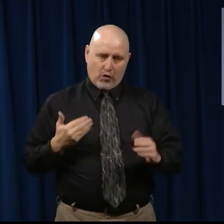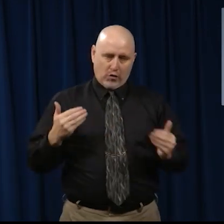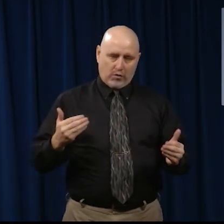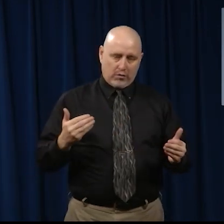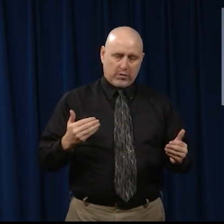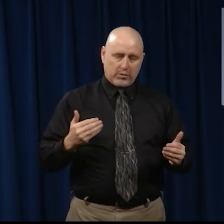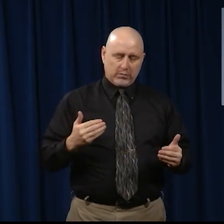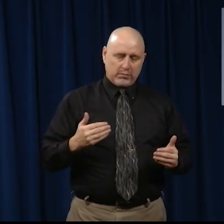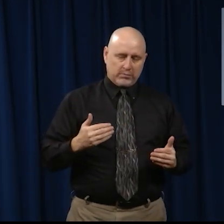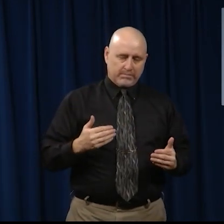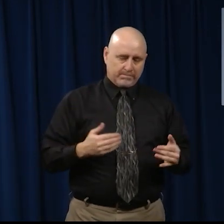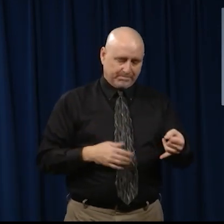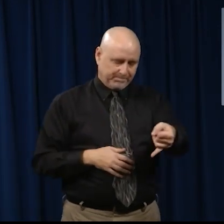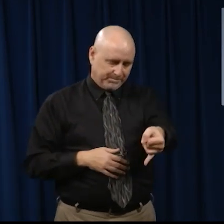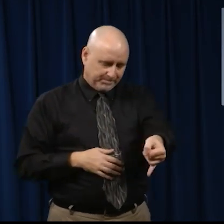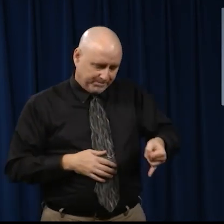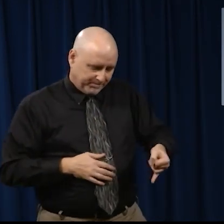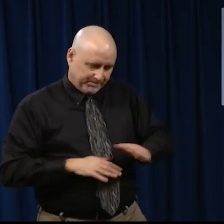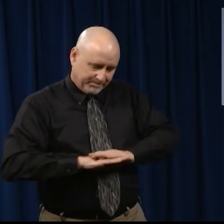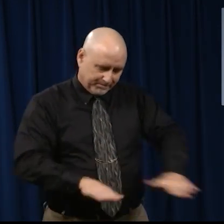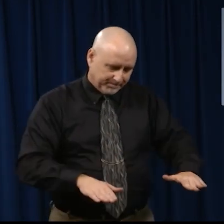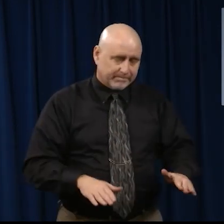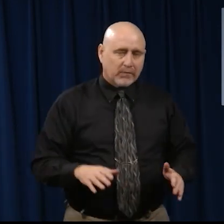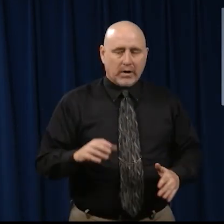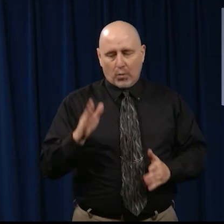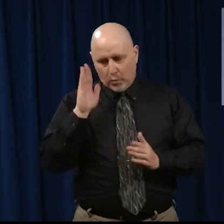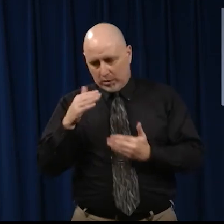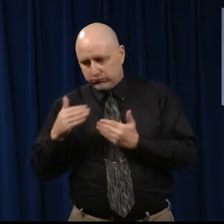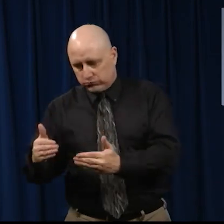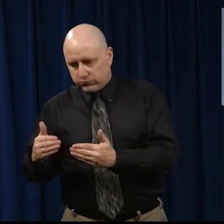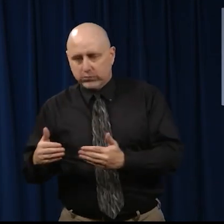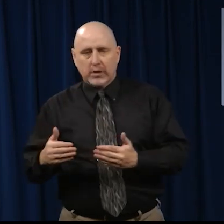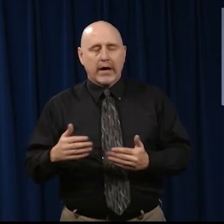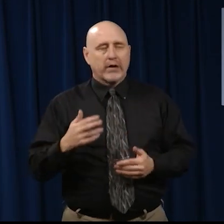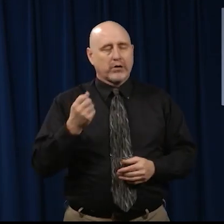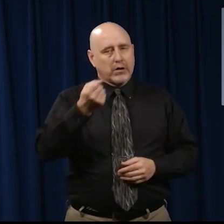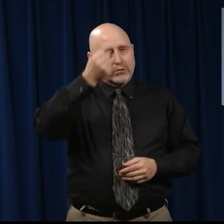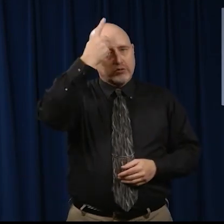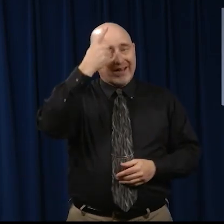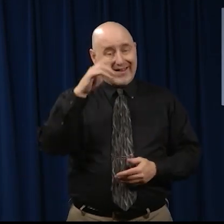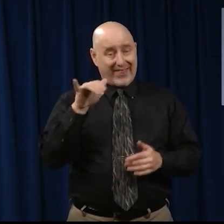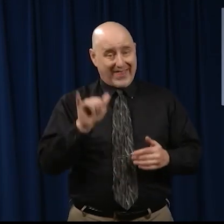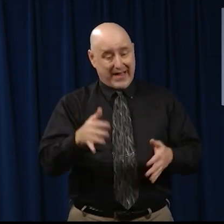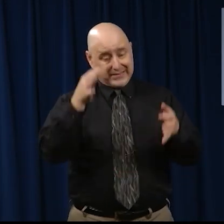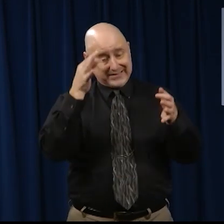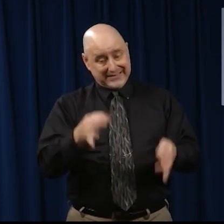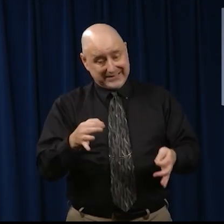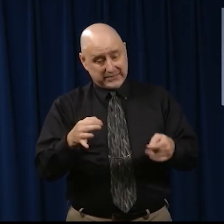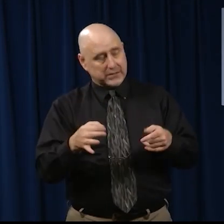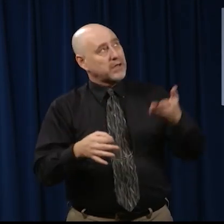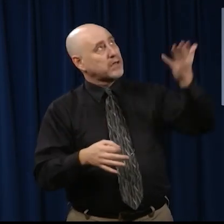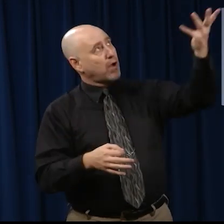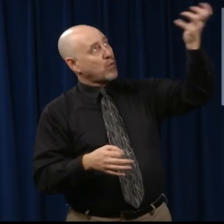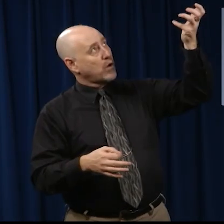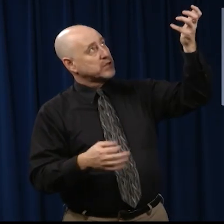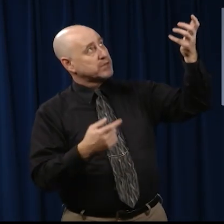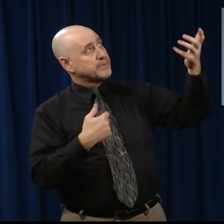now what you will and you will not do, and to realize that that is what God wants